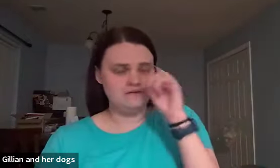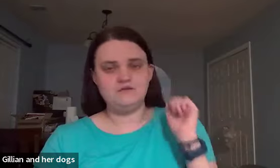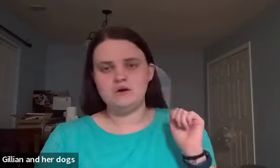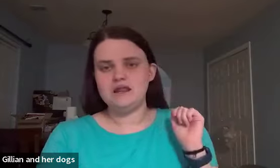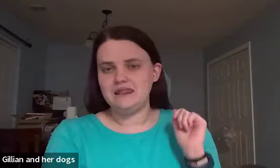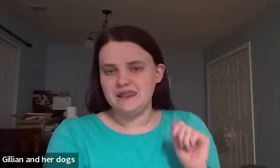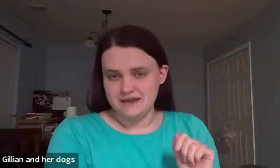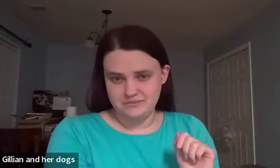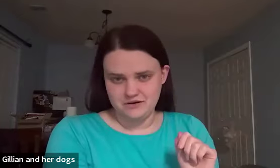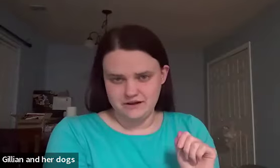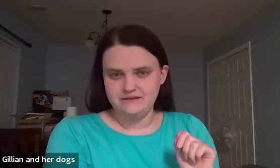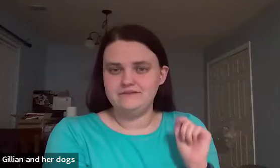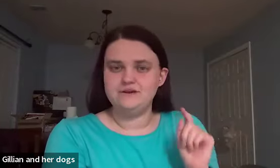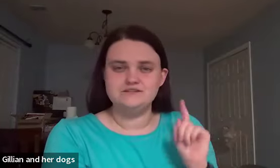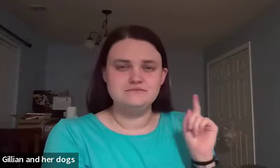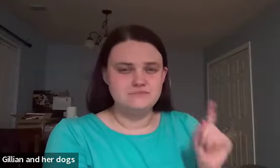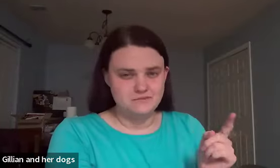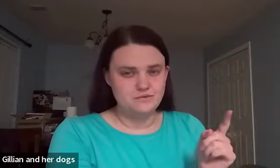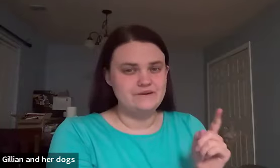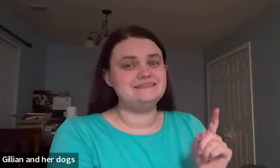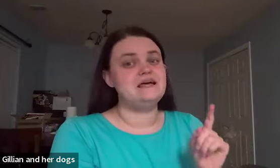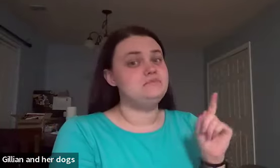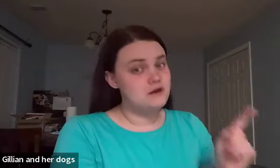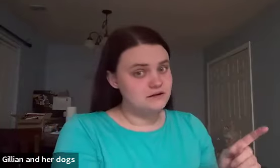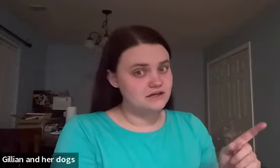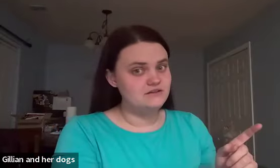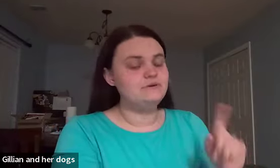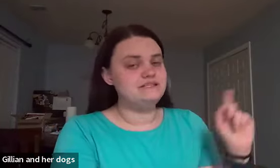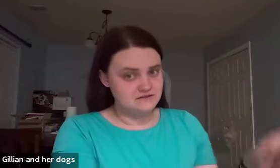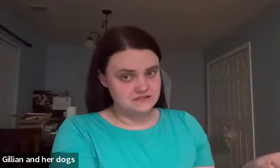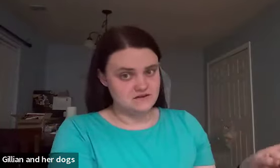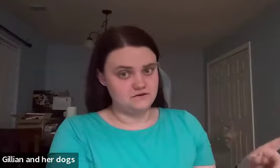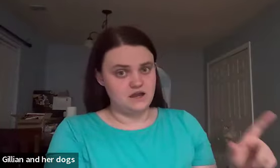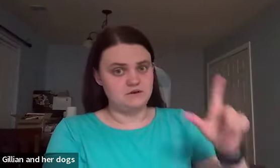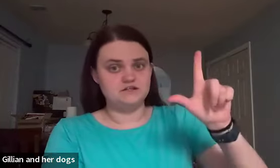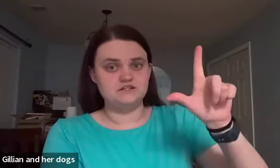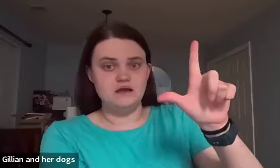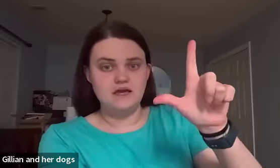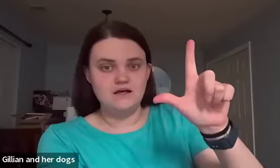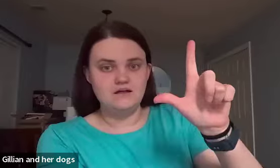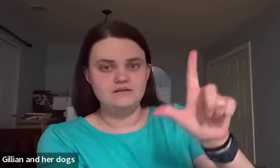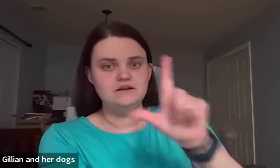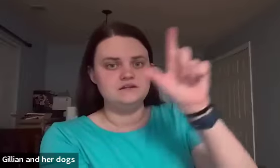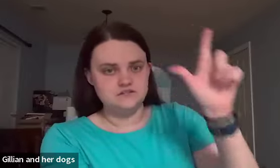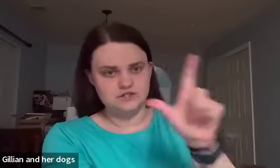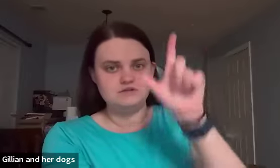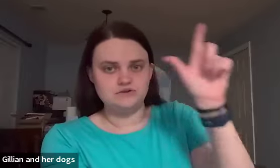Then for library, if you guys remember when we did librarian, we did the sign for library. So L, circular